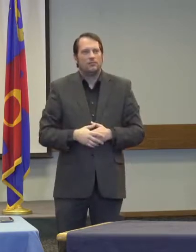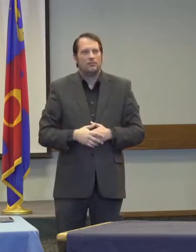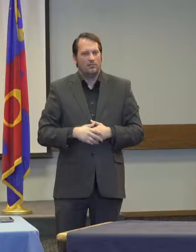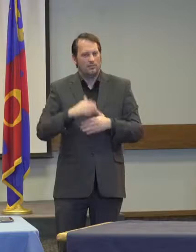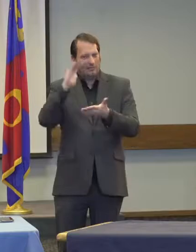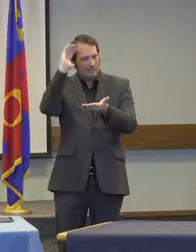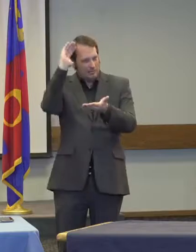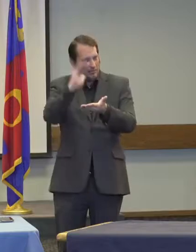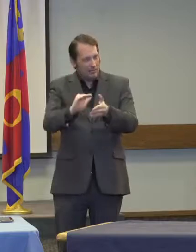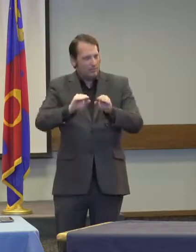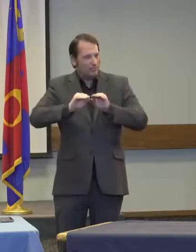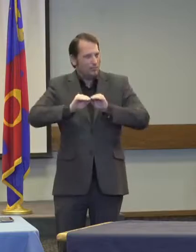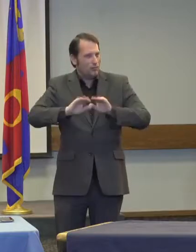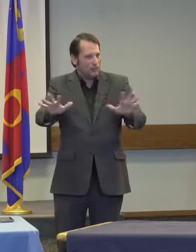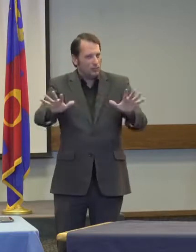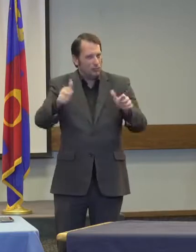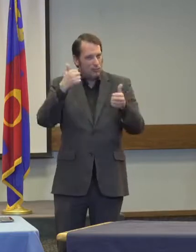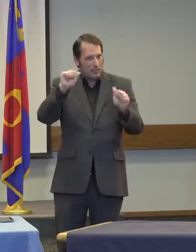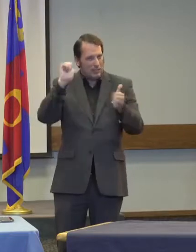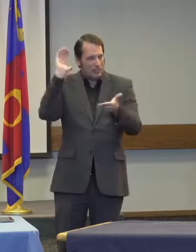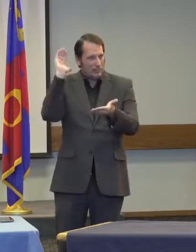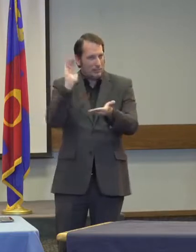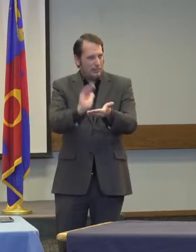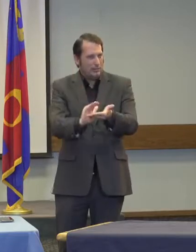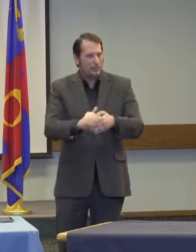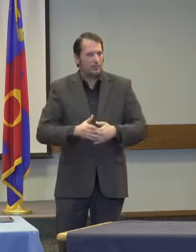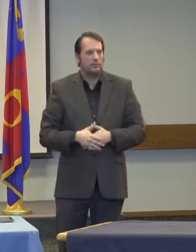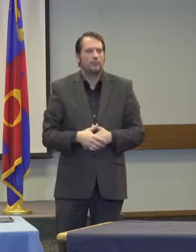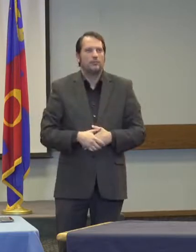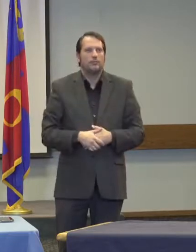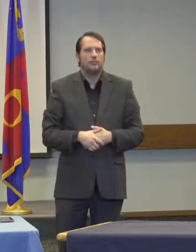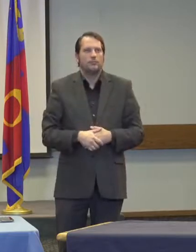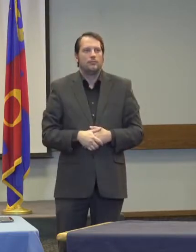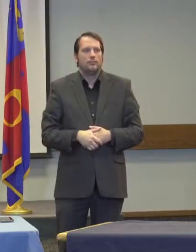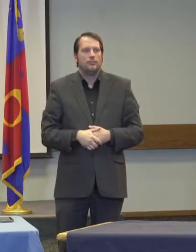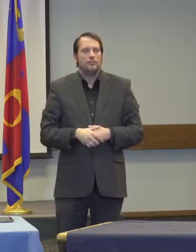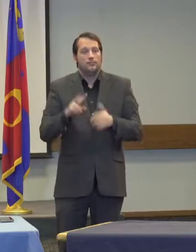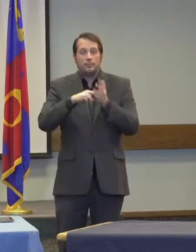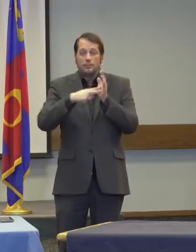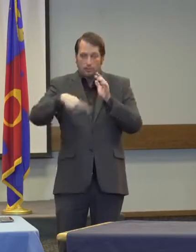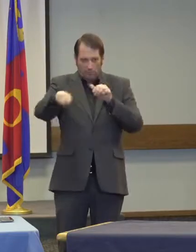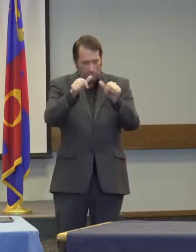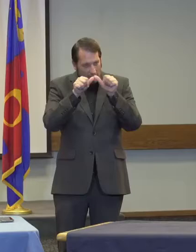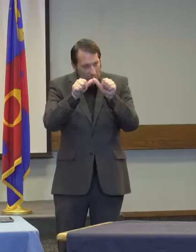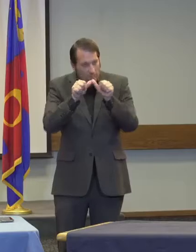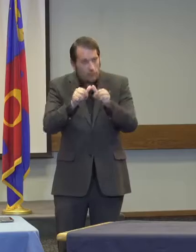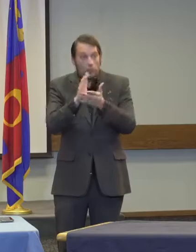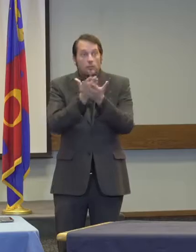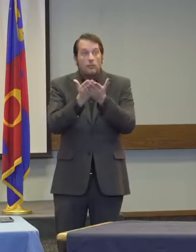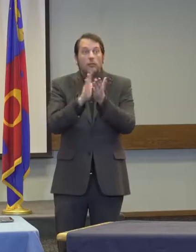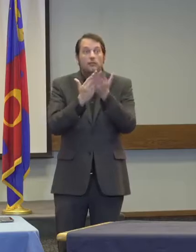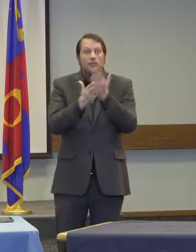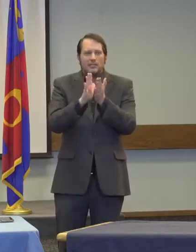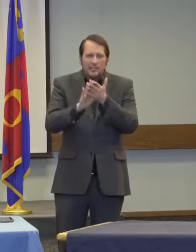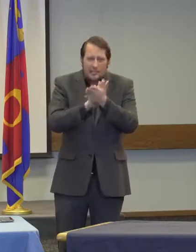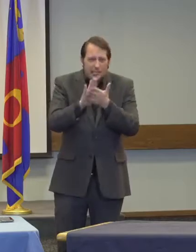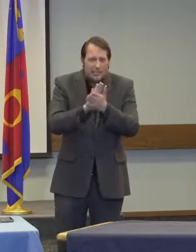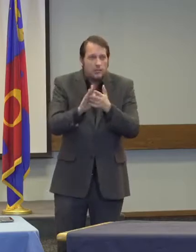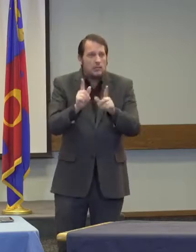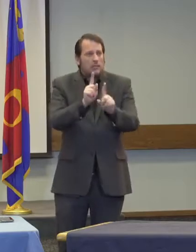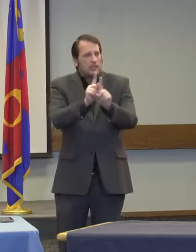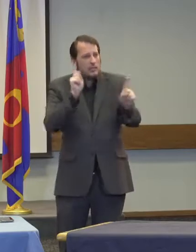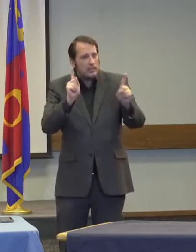mitigate transmission, continuing to wash those hands, as well as practicing social distancing principles when coming out into public, whether that's